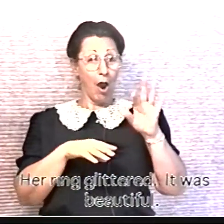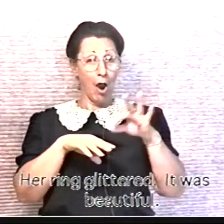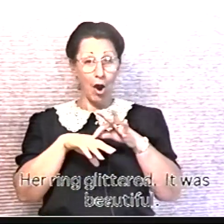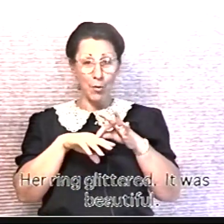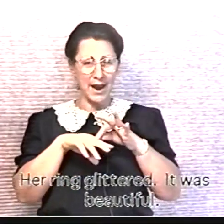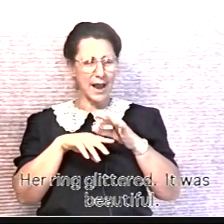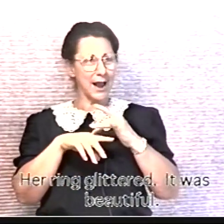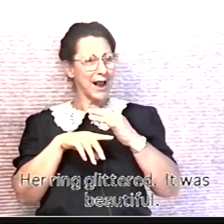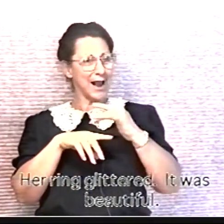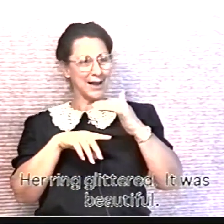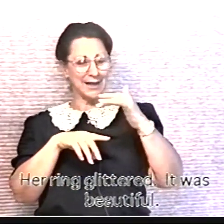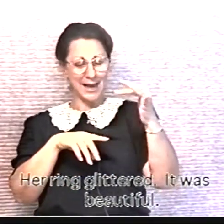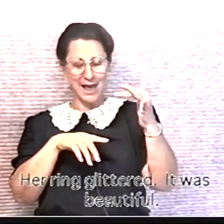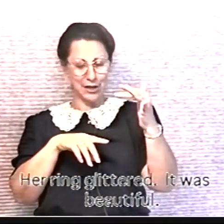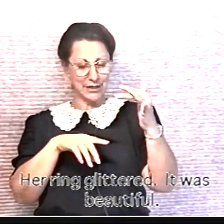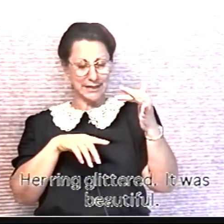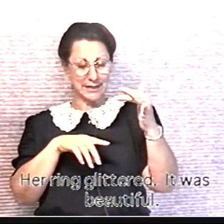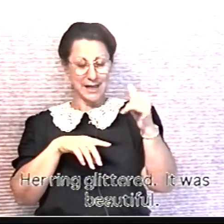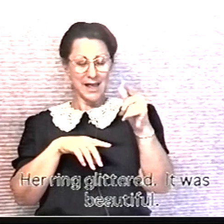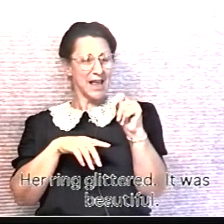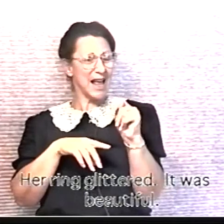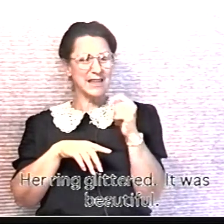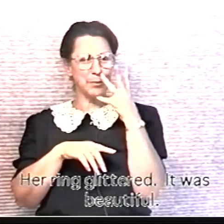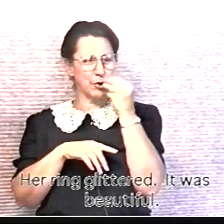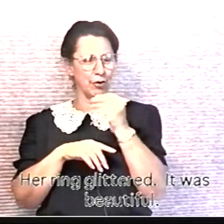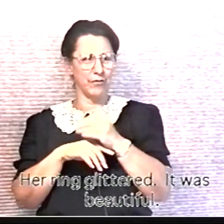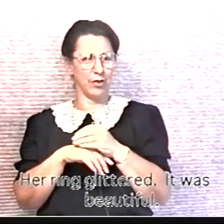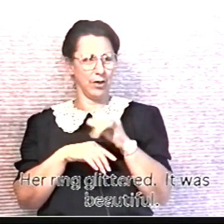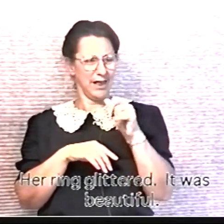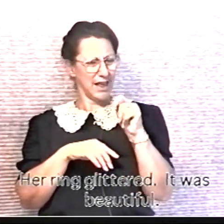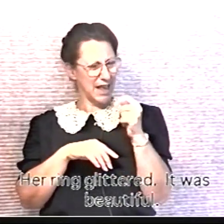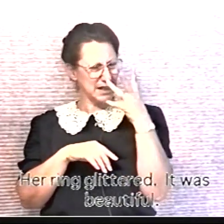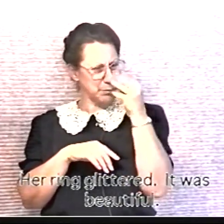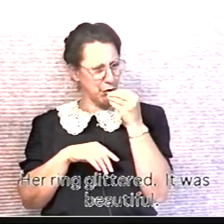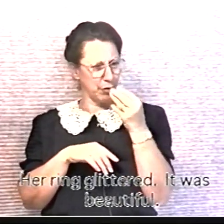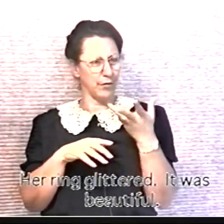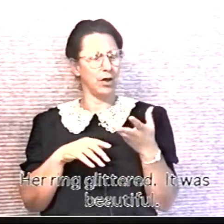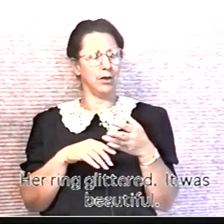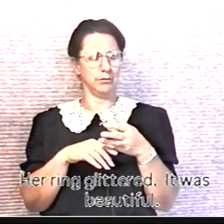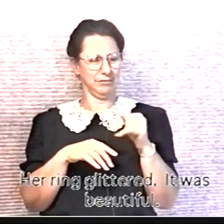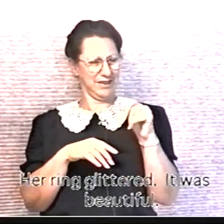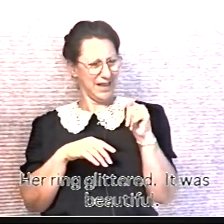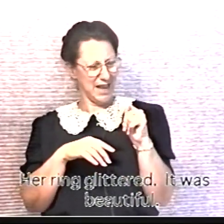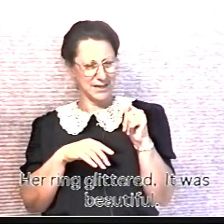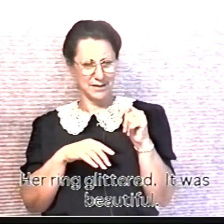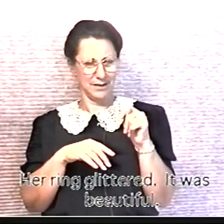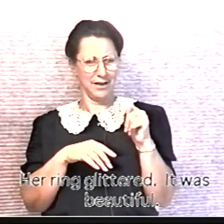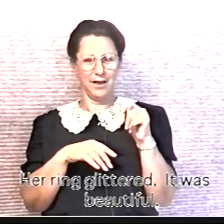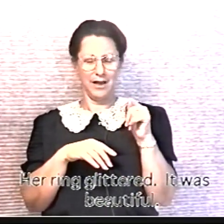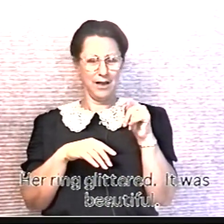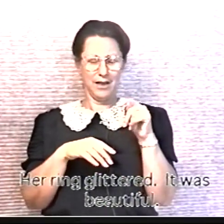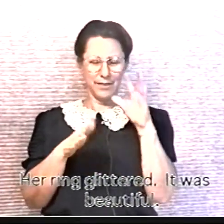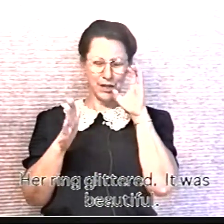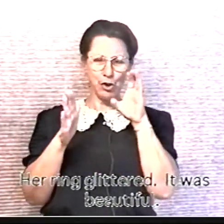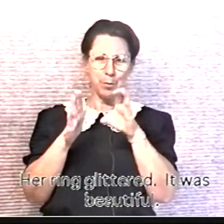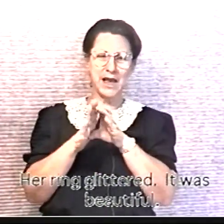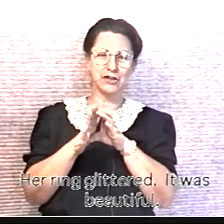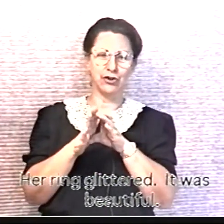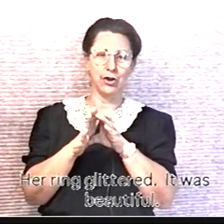her ring glitters. It's beautiful. It's beautiful. It. There's no picture.